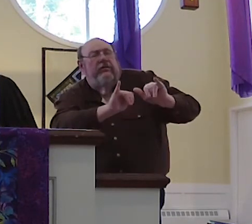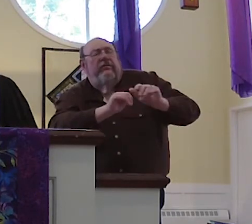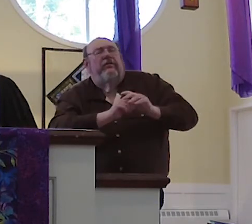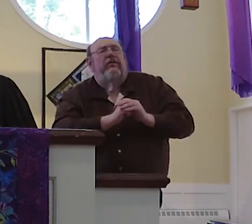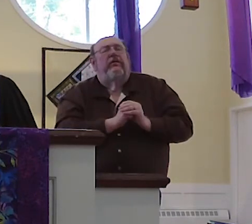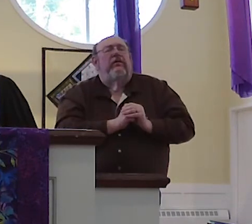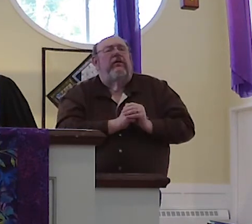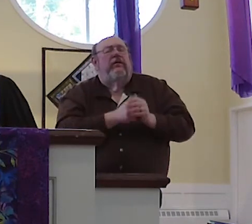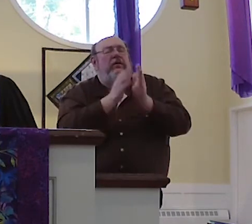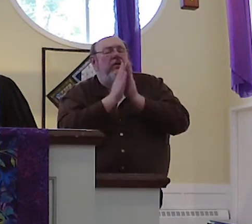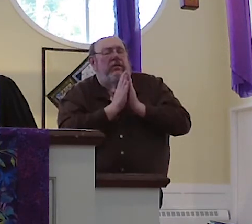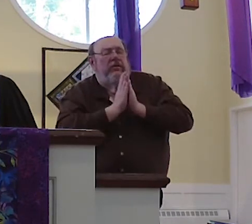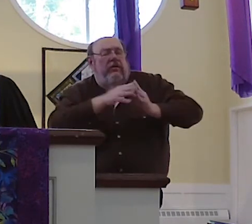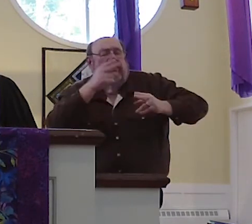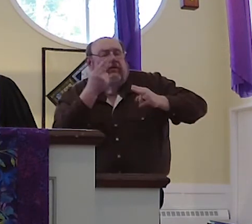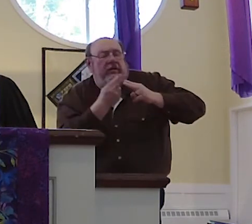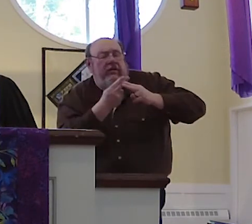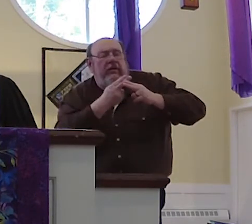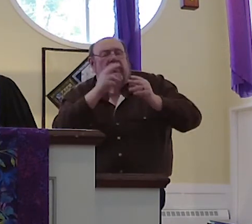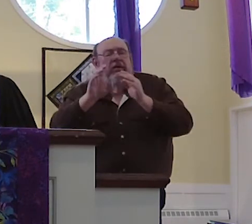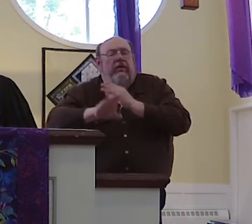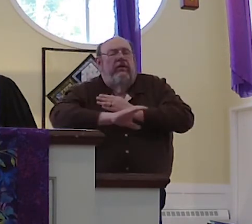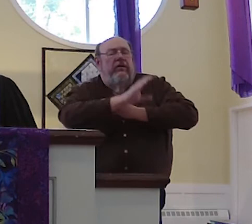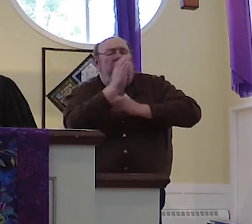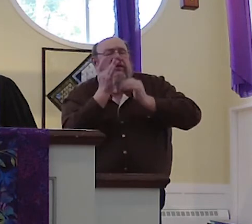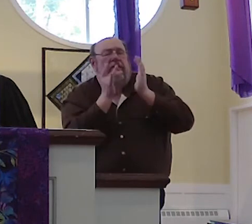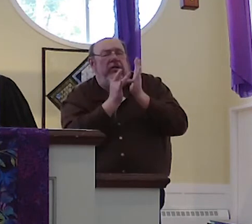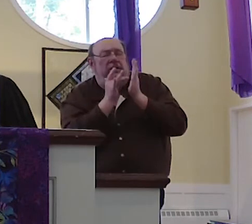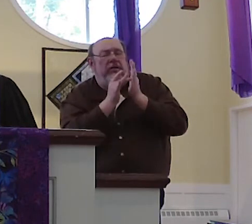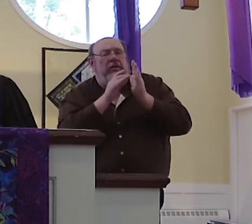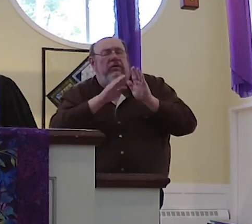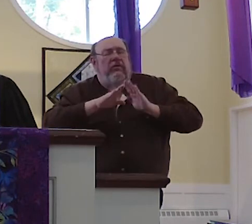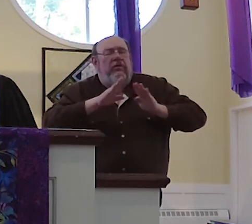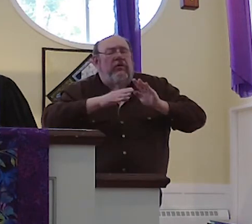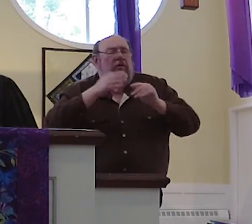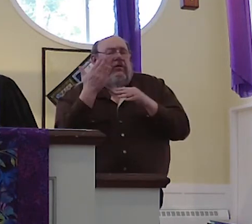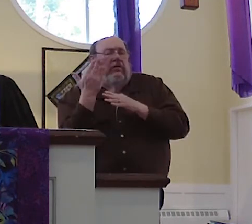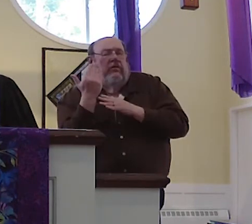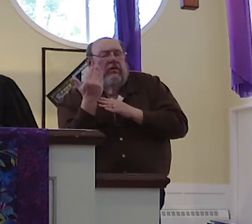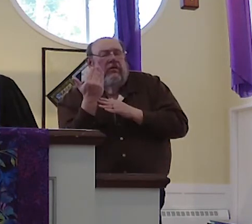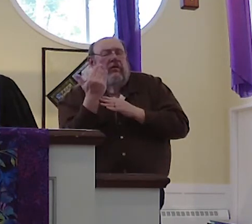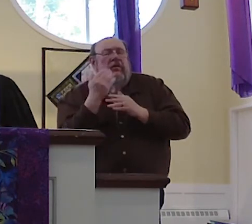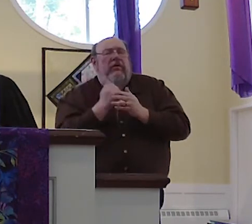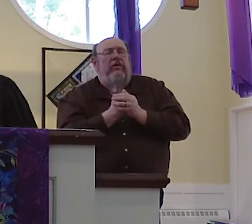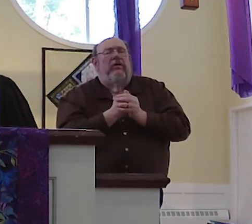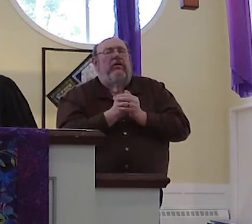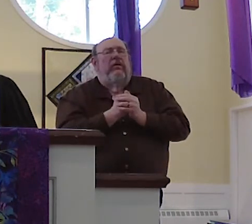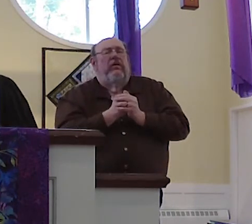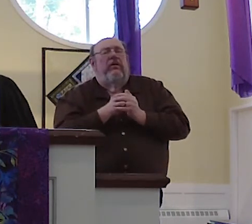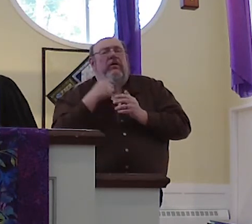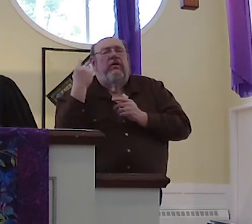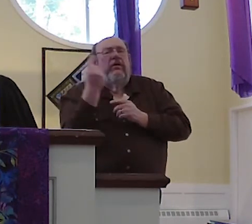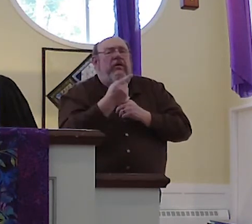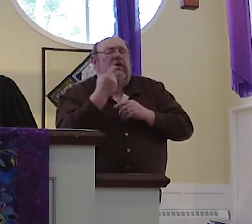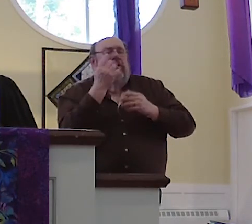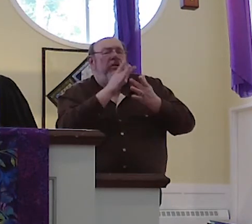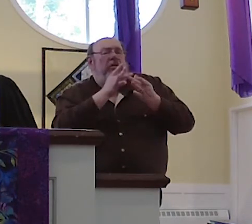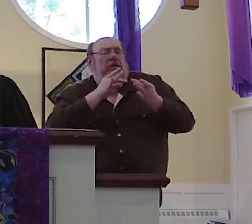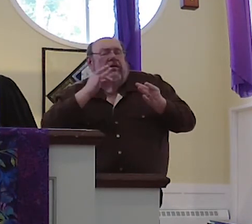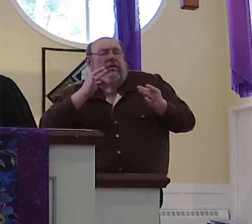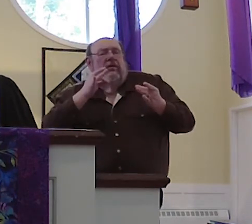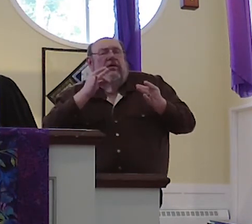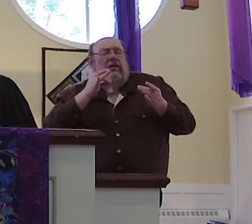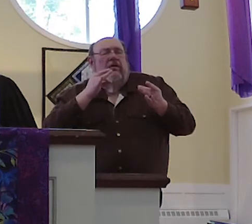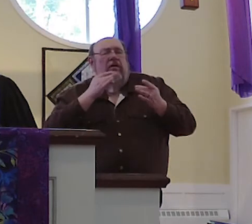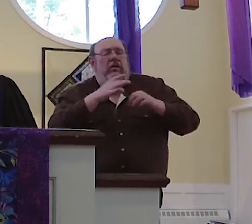We pray this in the name of Jesus Christ, who walked before us, as we say, Eternal Spirit,